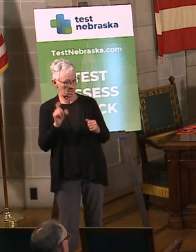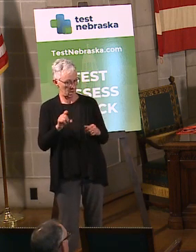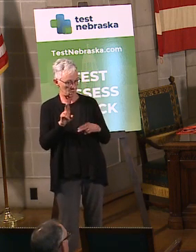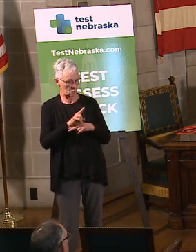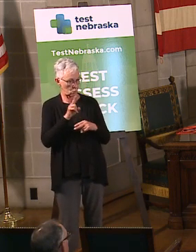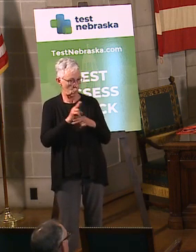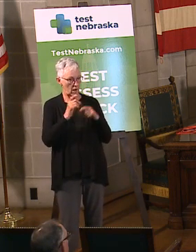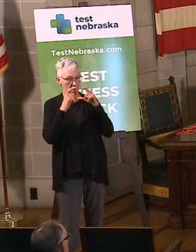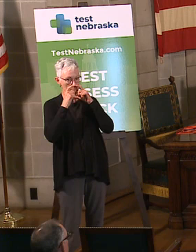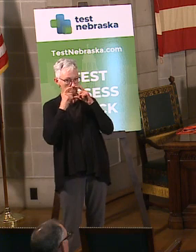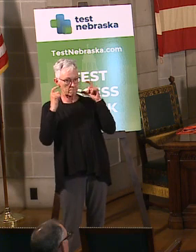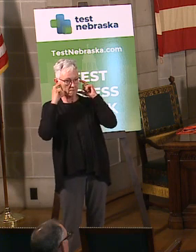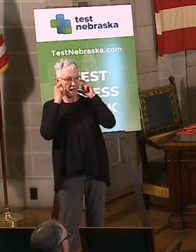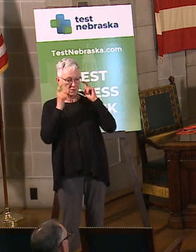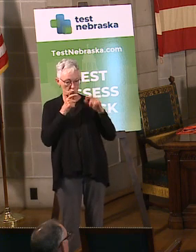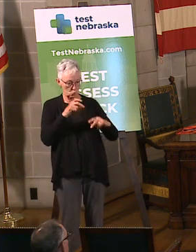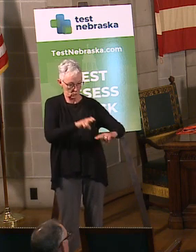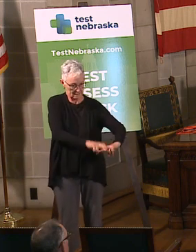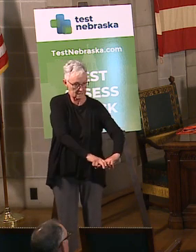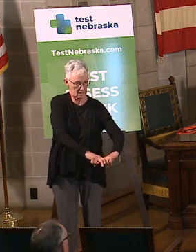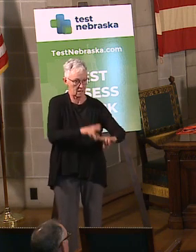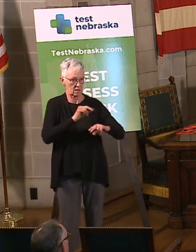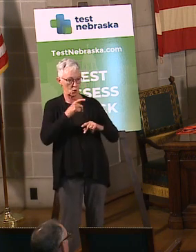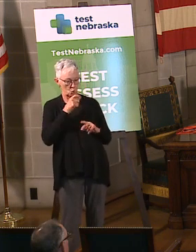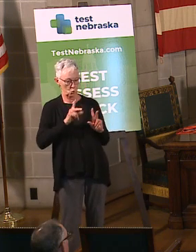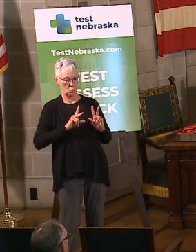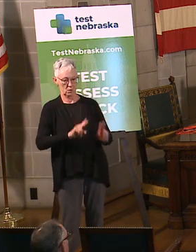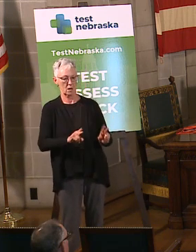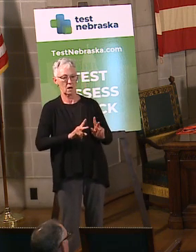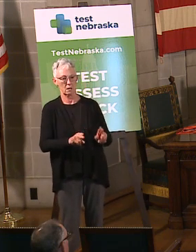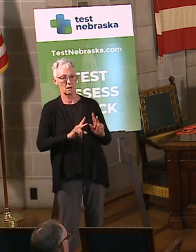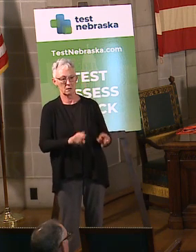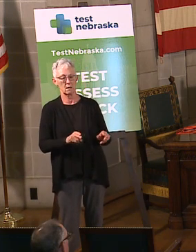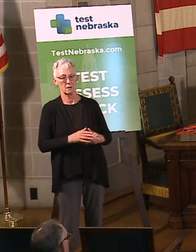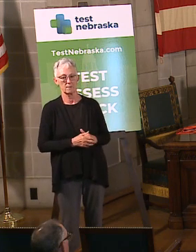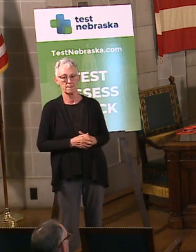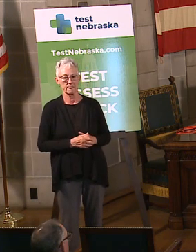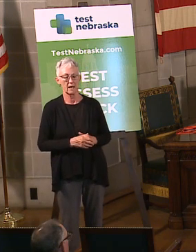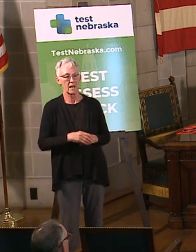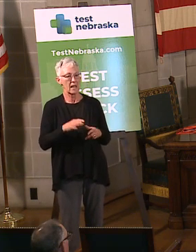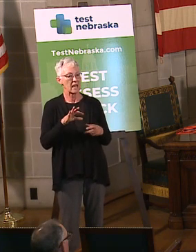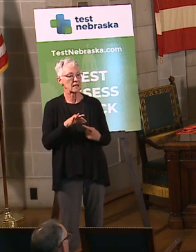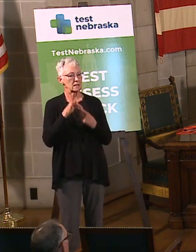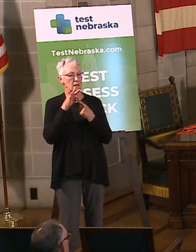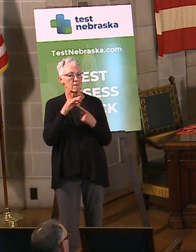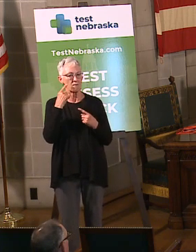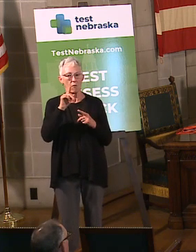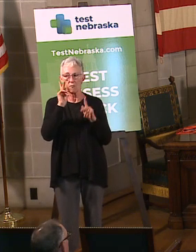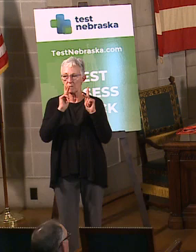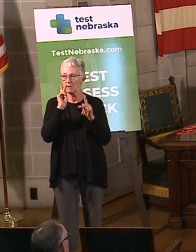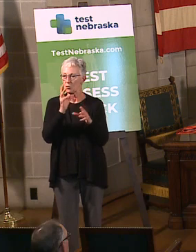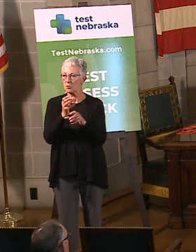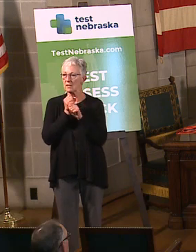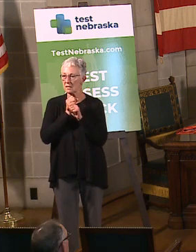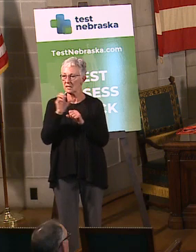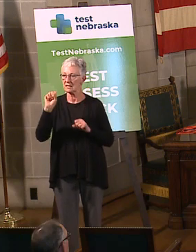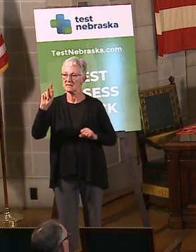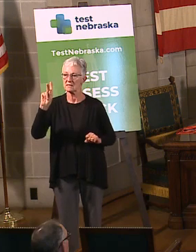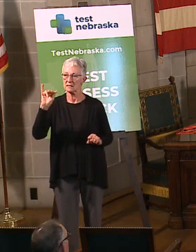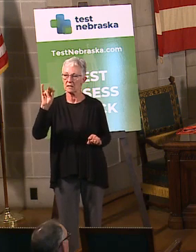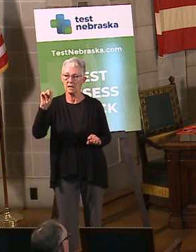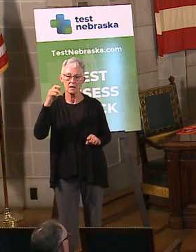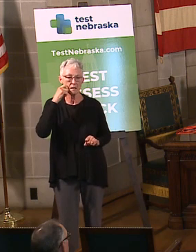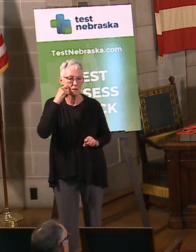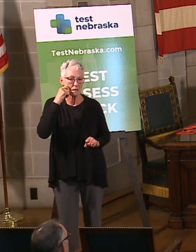for services provided by estheticians. Patrons will be permitted to remove their mask while receiving services directly. Masks must